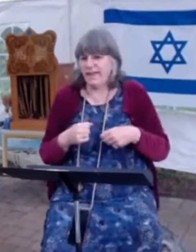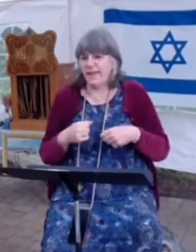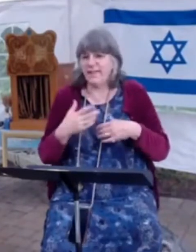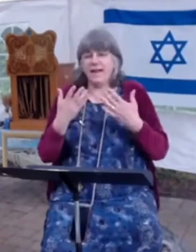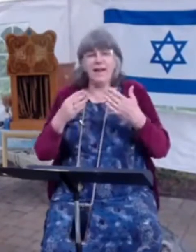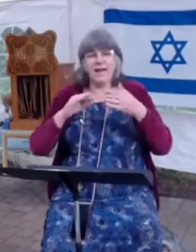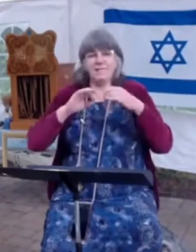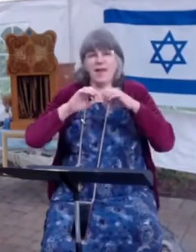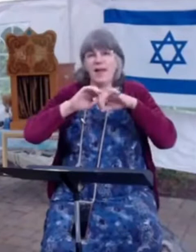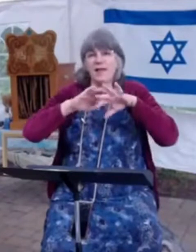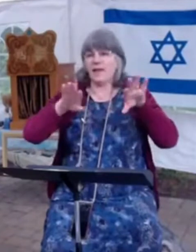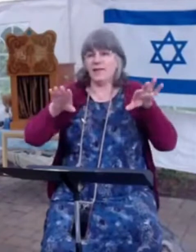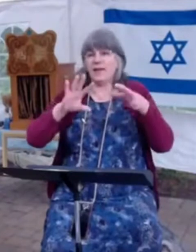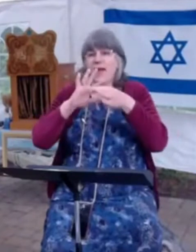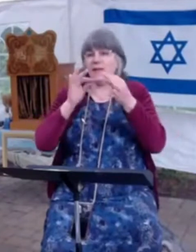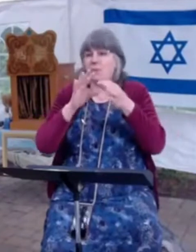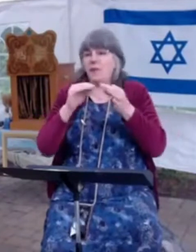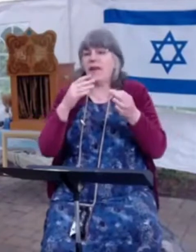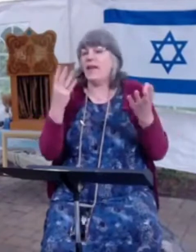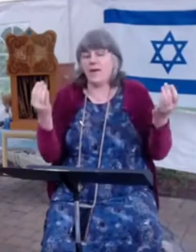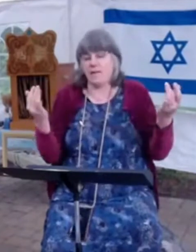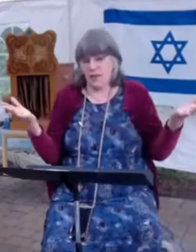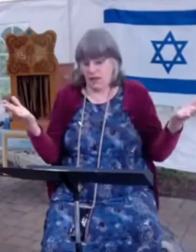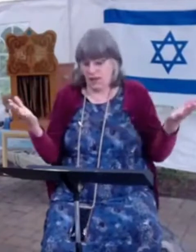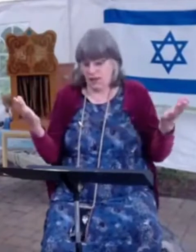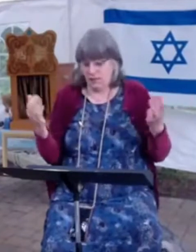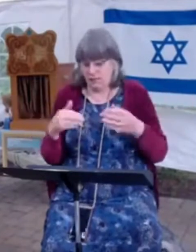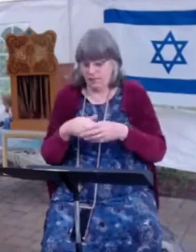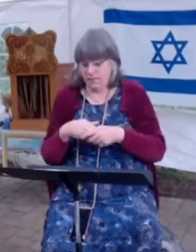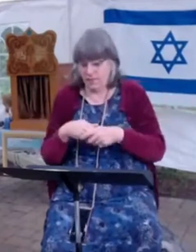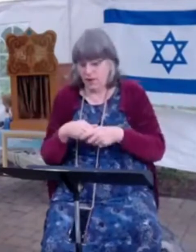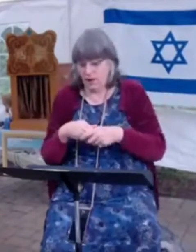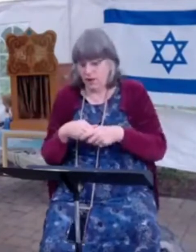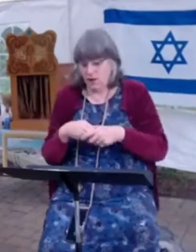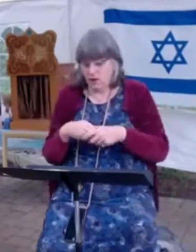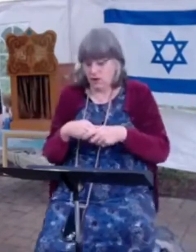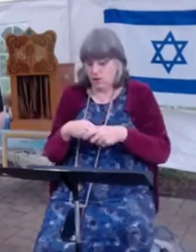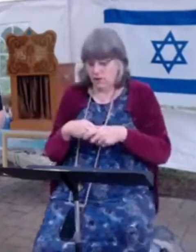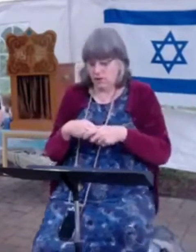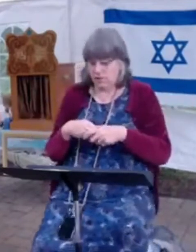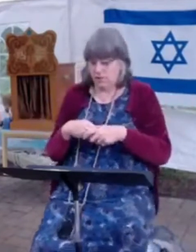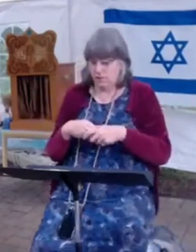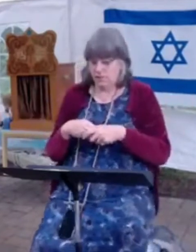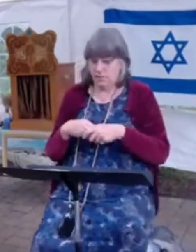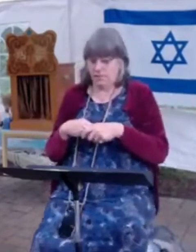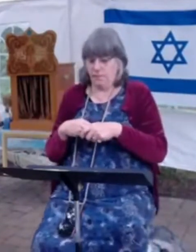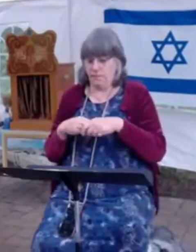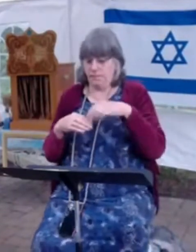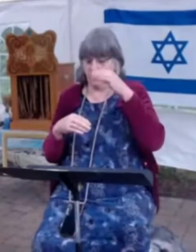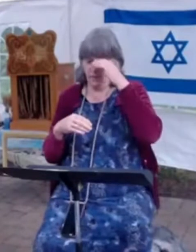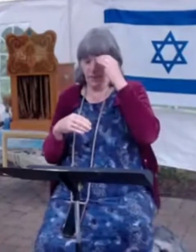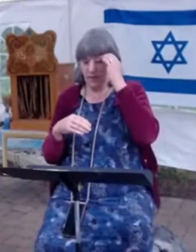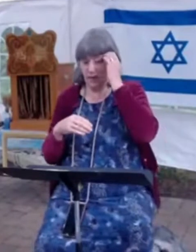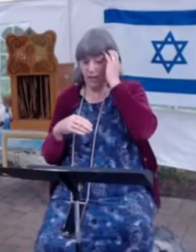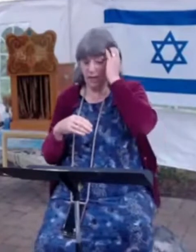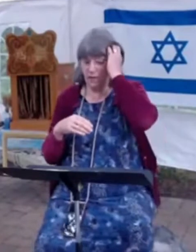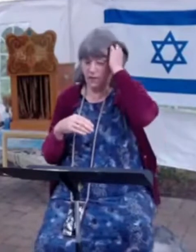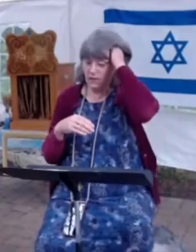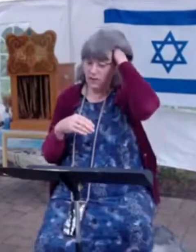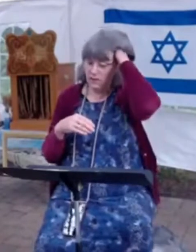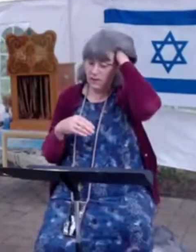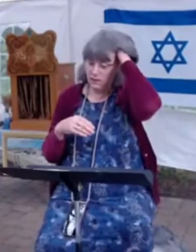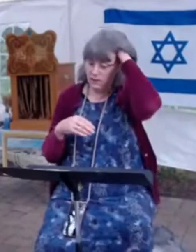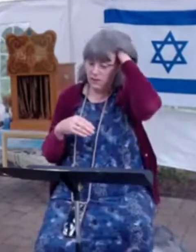of a return to full fellowship with Hashem through the manifestation of Messiah. It has to do